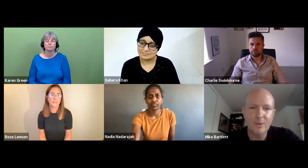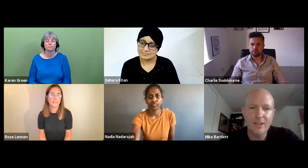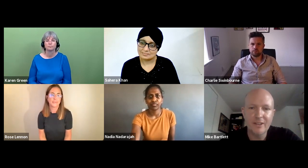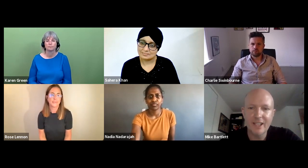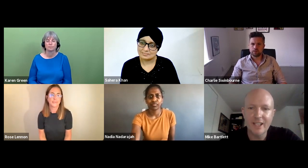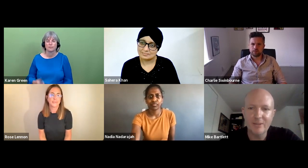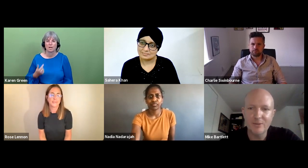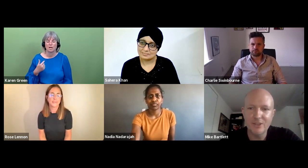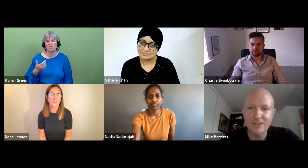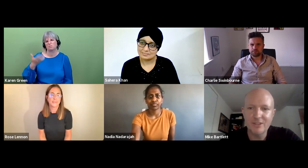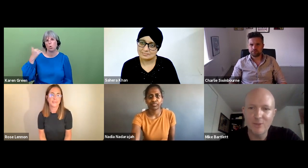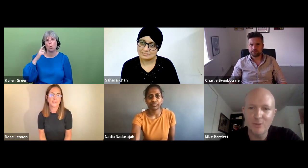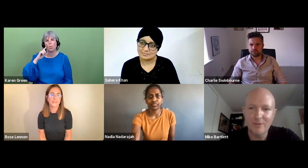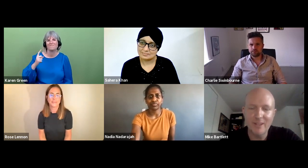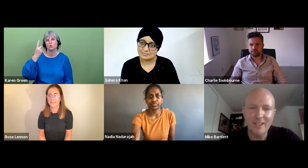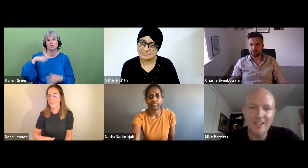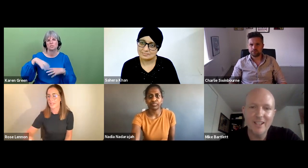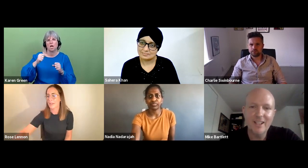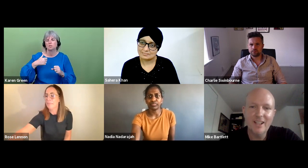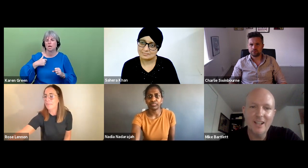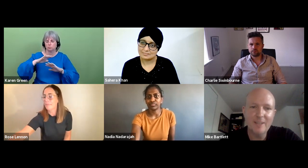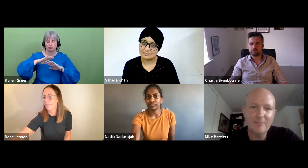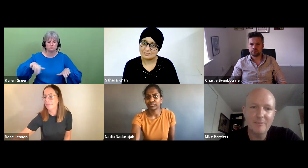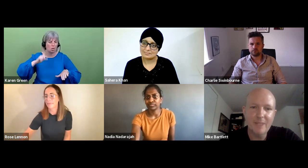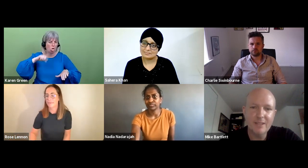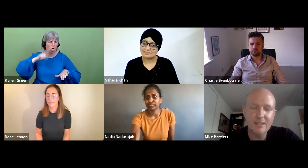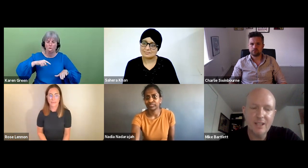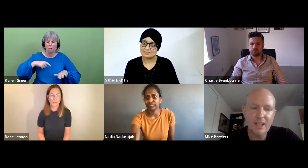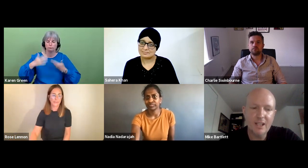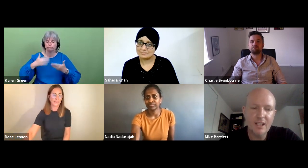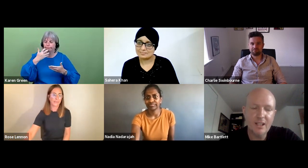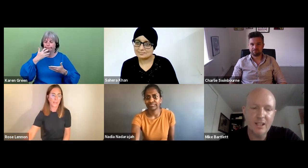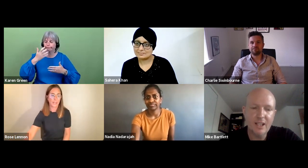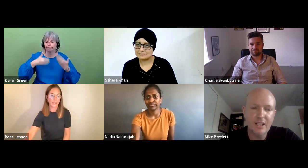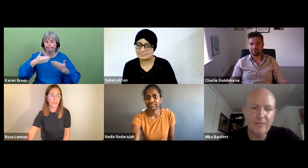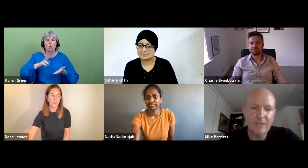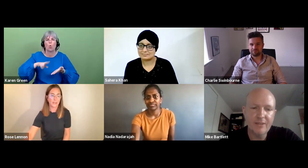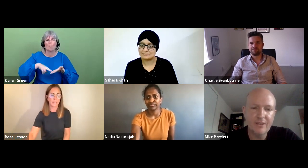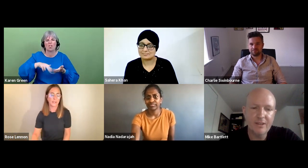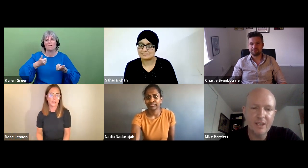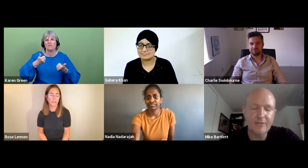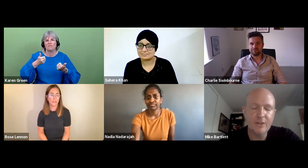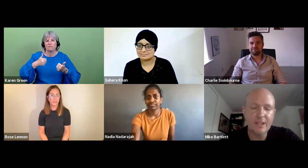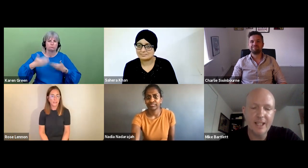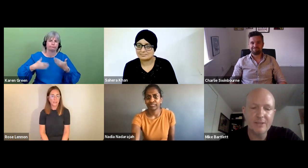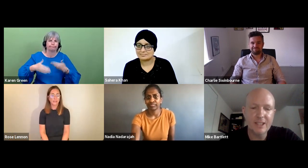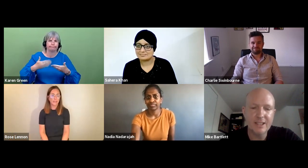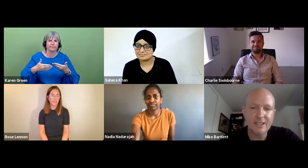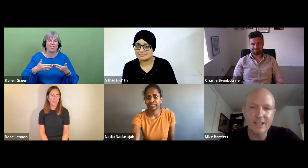while thinking it was all just normal and fine, but then I found I've got very loud tinnitus in that